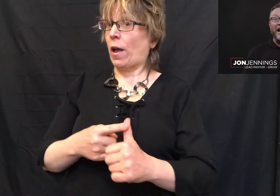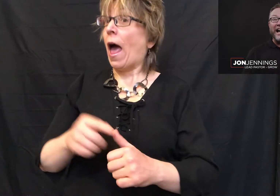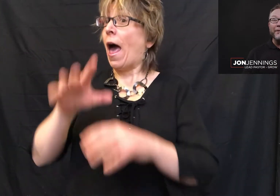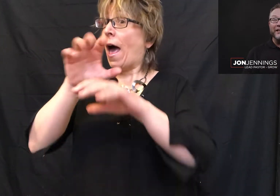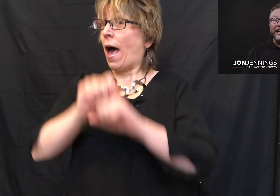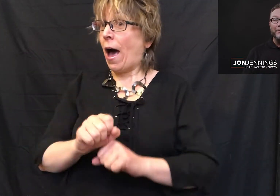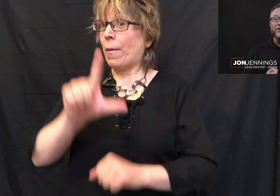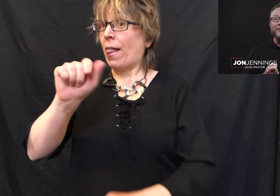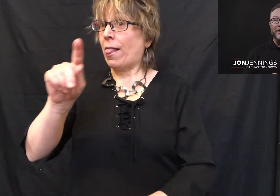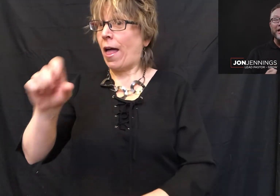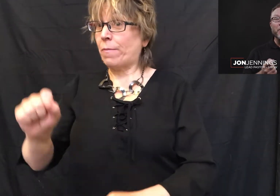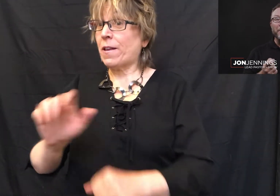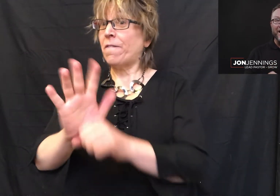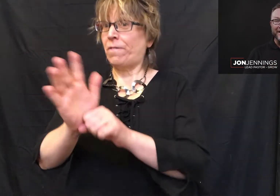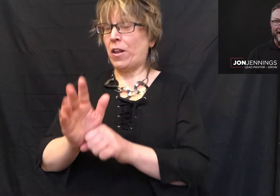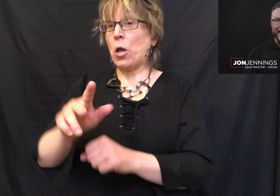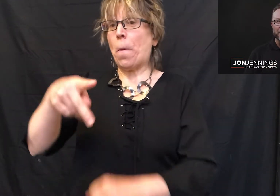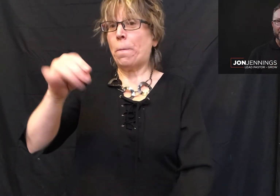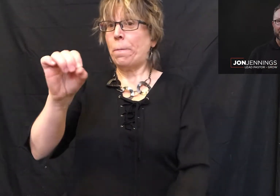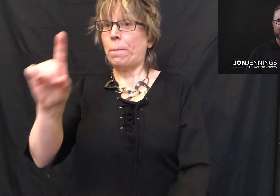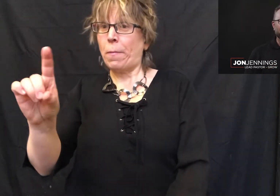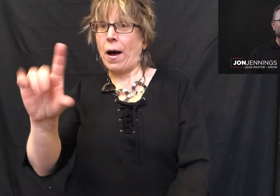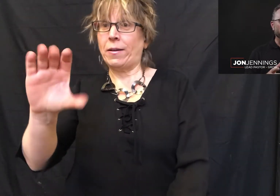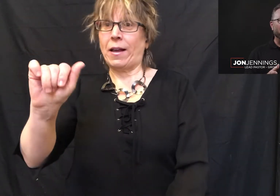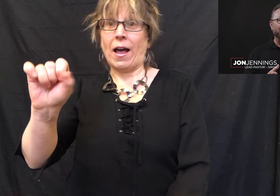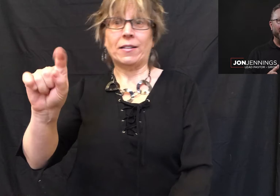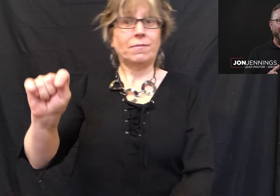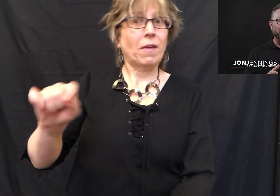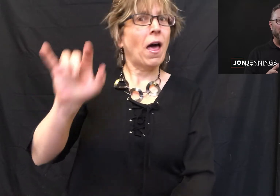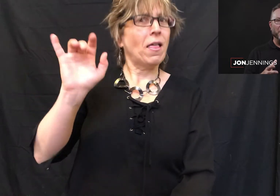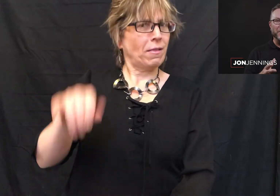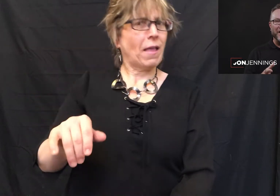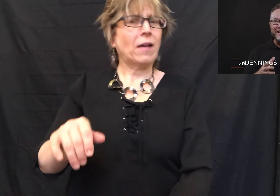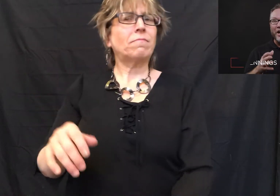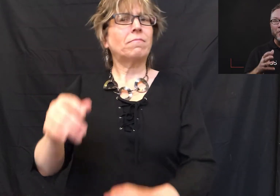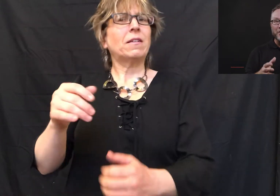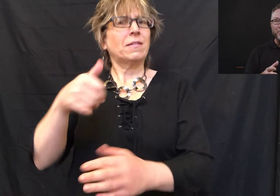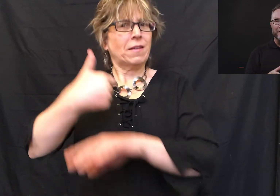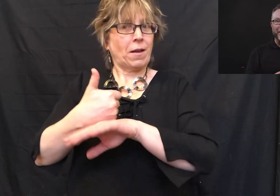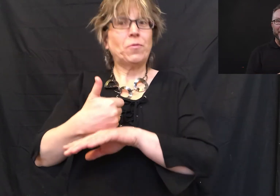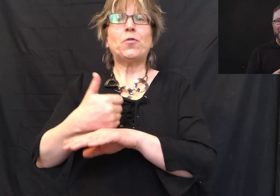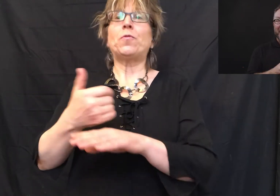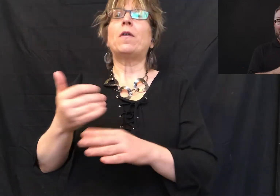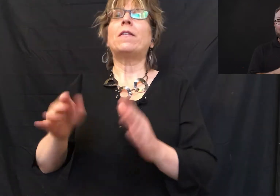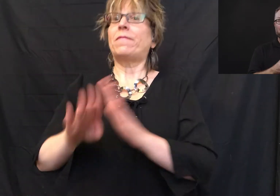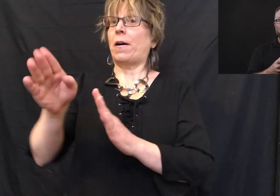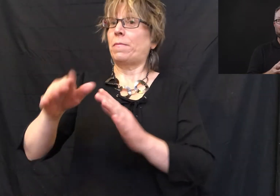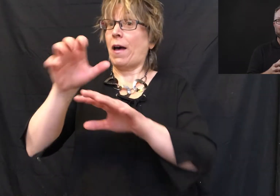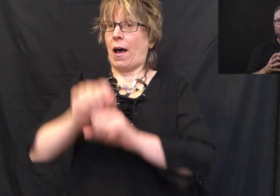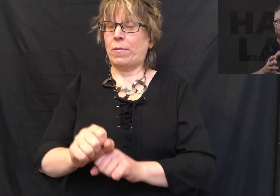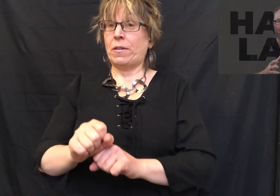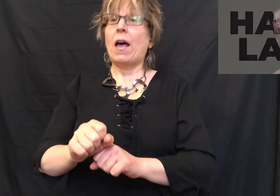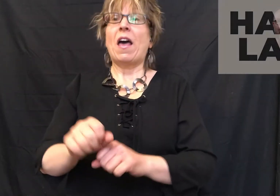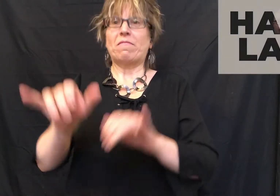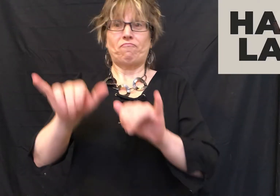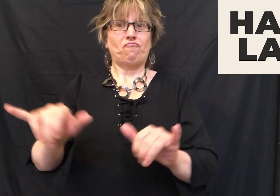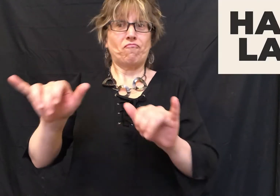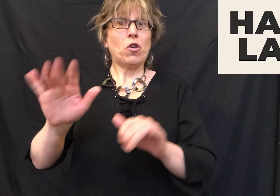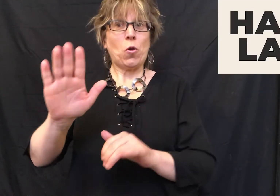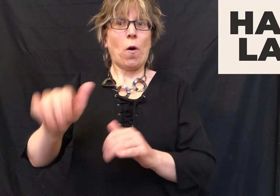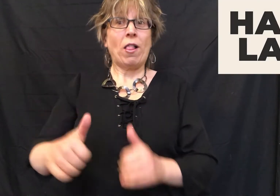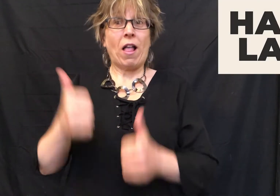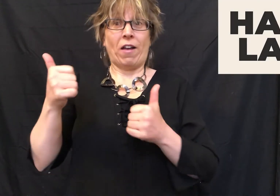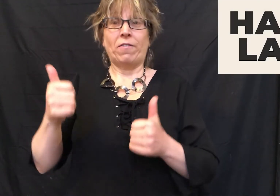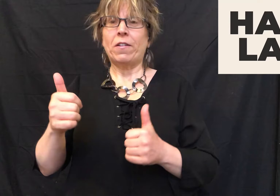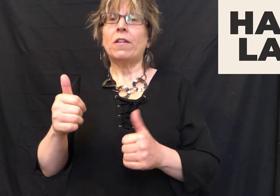we have our Habit Labs video podcast. These podcasts are designed to help you develop the habits and rhythms in your life